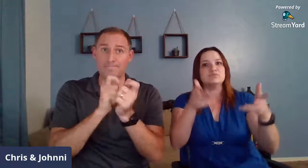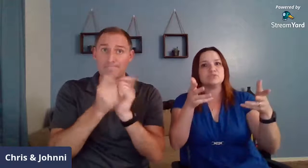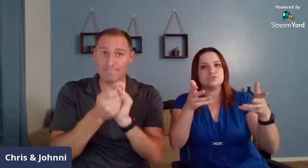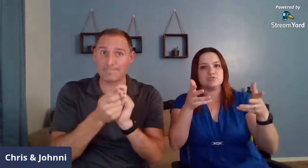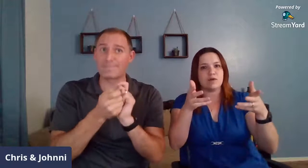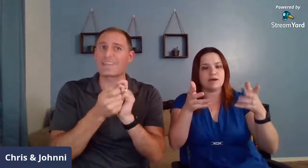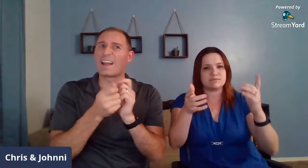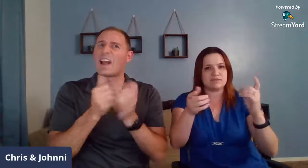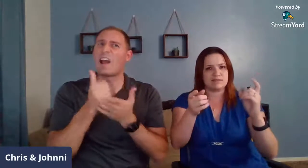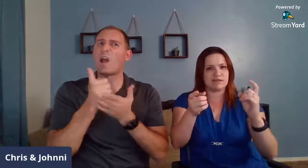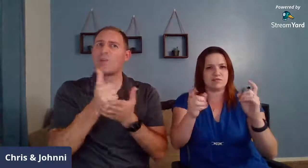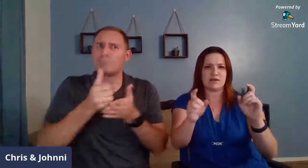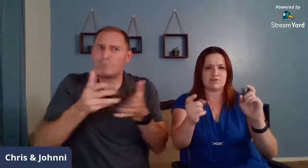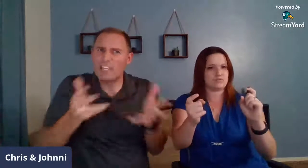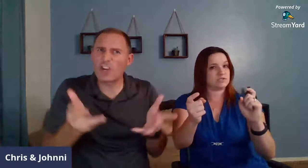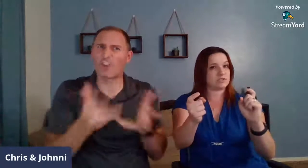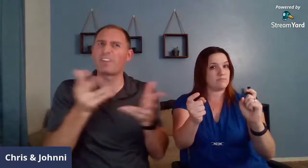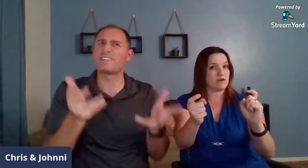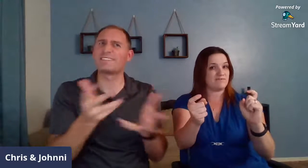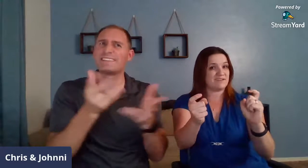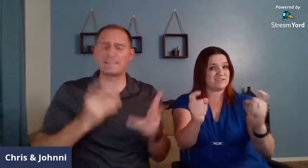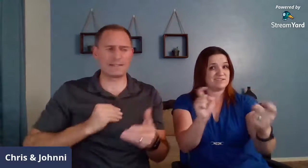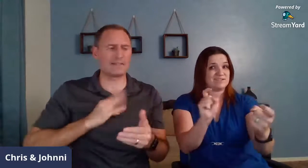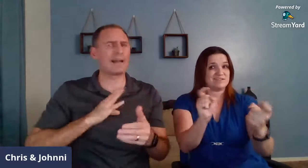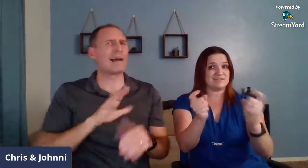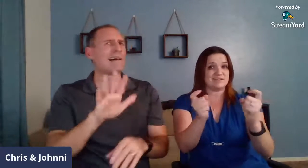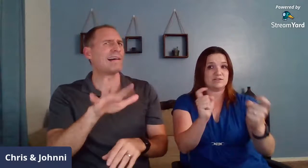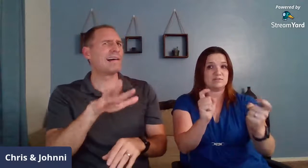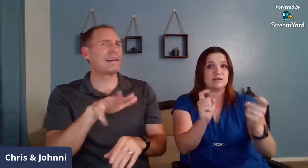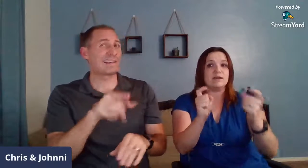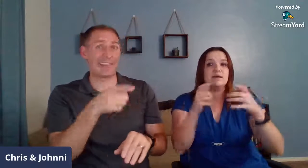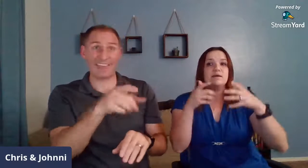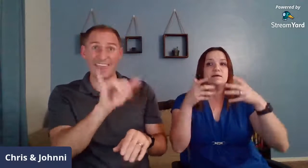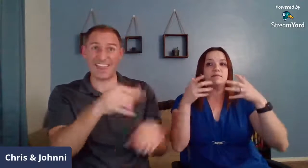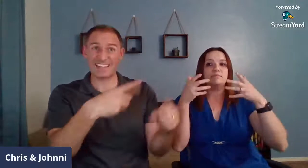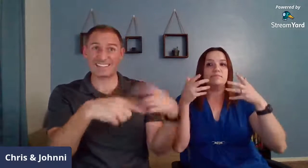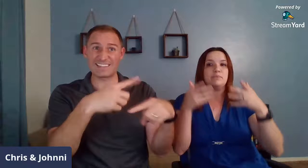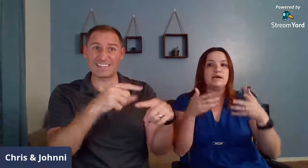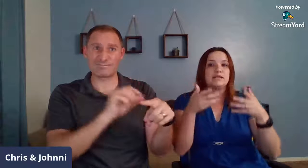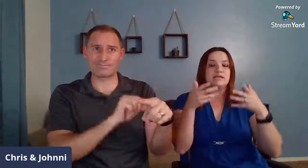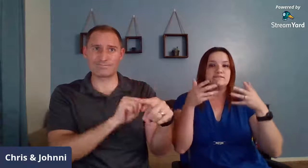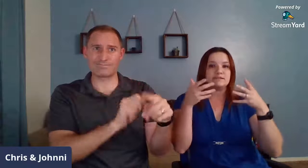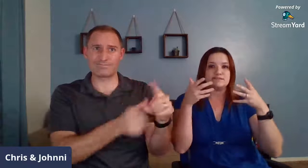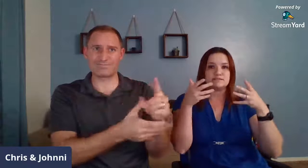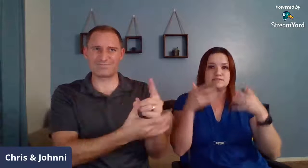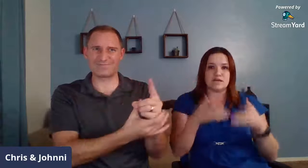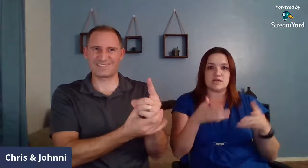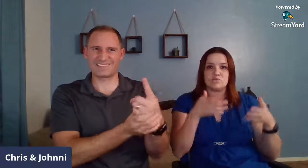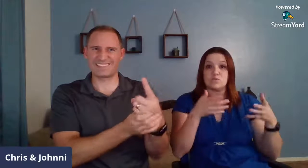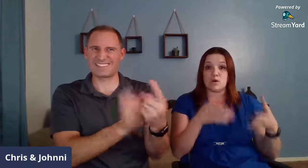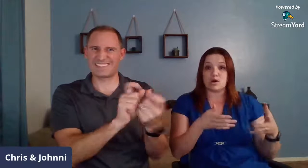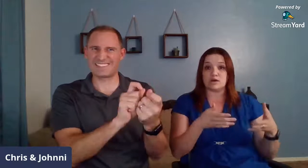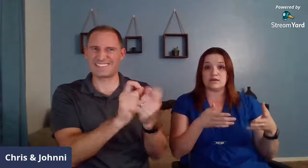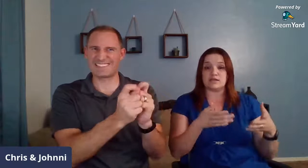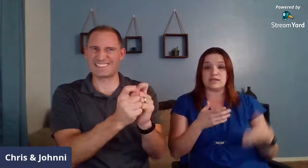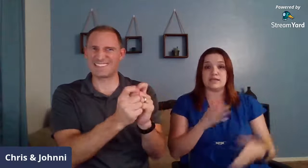boost you up, to like, we're just going to modify this just a little bit. But if it's done wrong, it